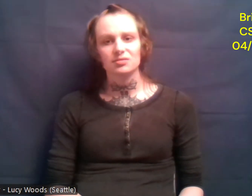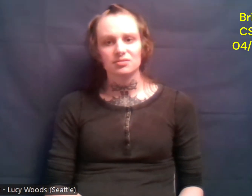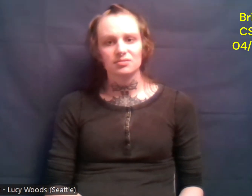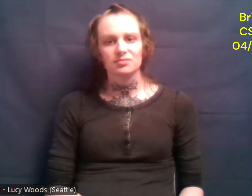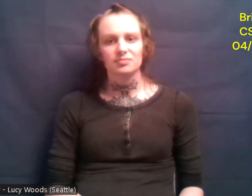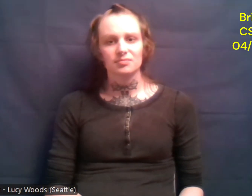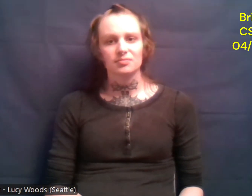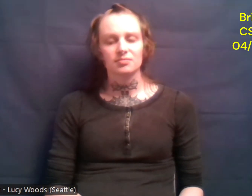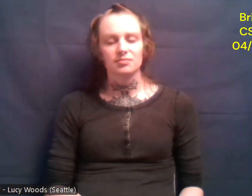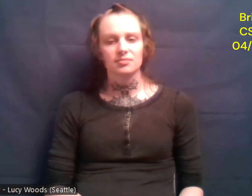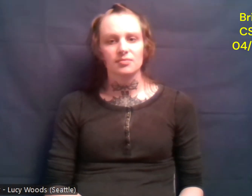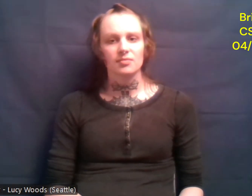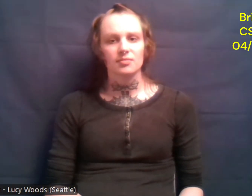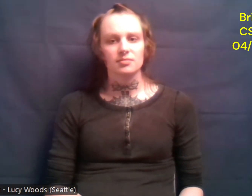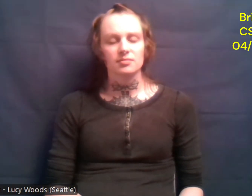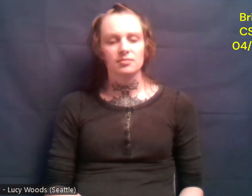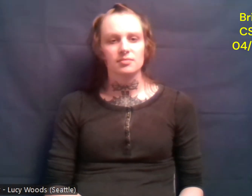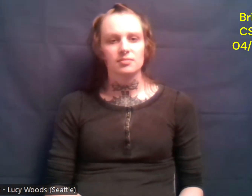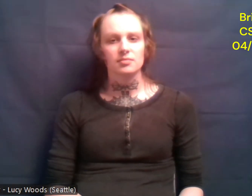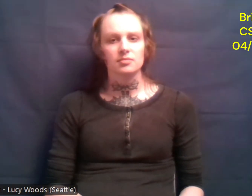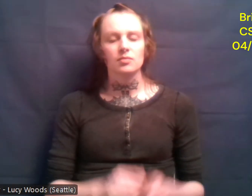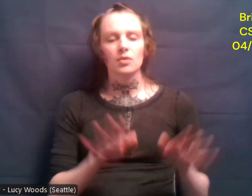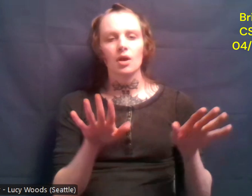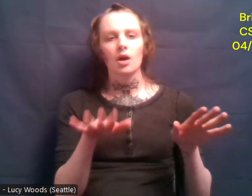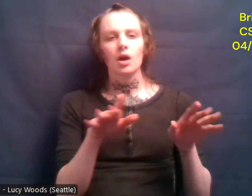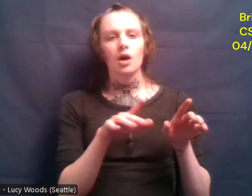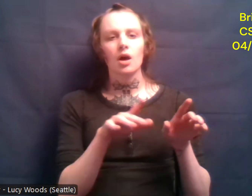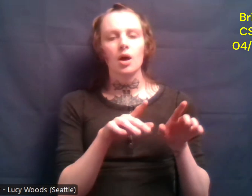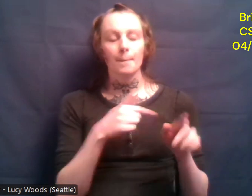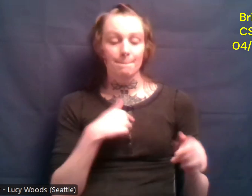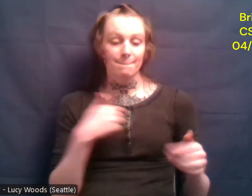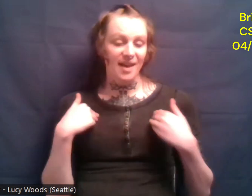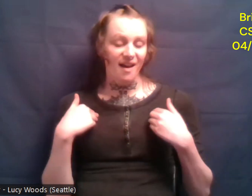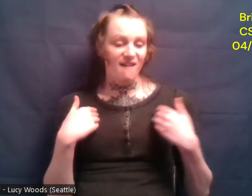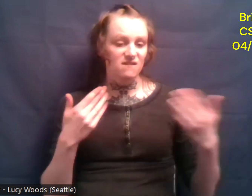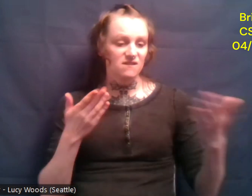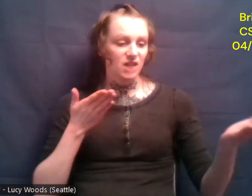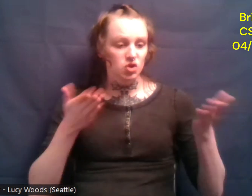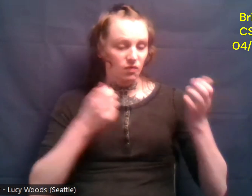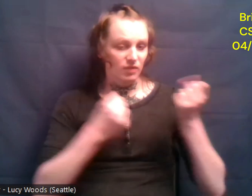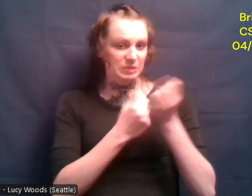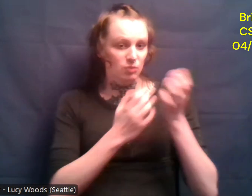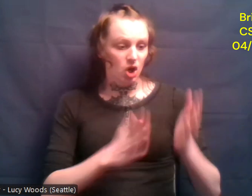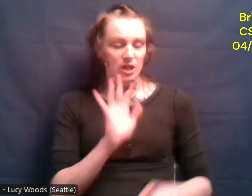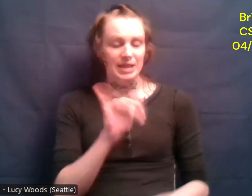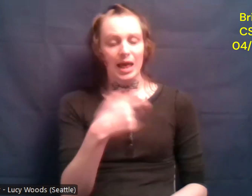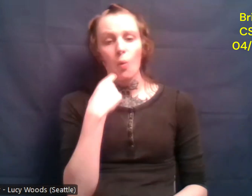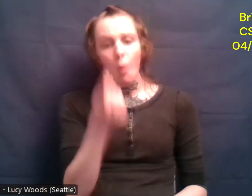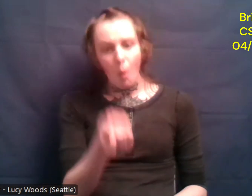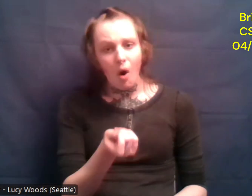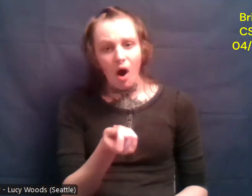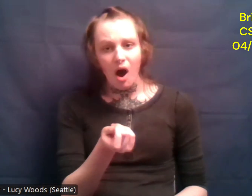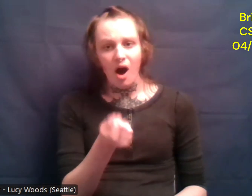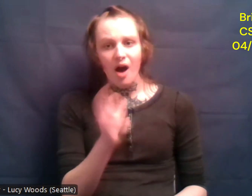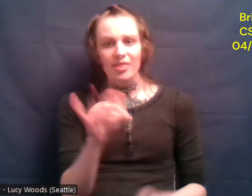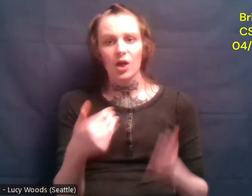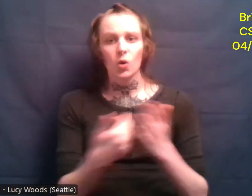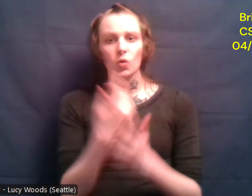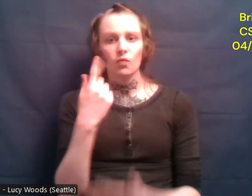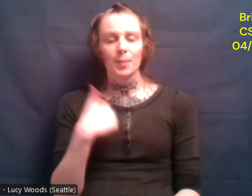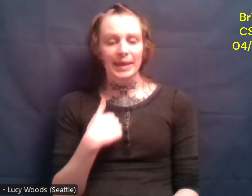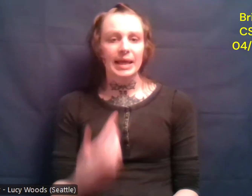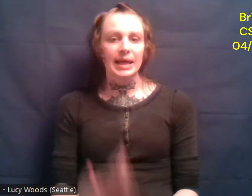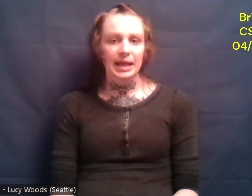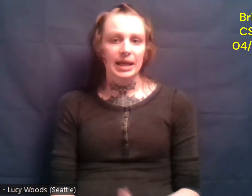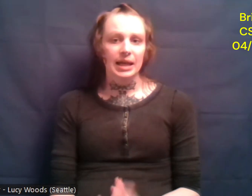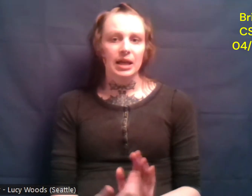I think that, oh, I also I have a service sponsor, and like that is really cool. That's new for me. So we started.